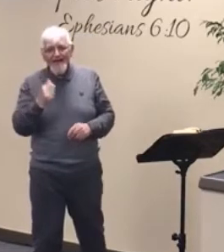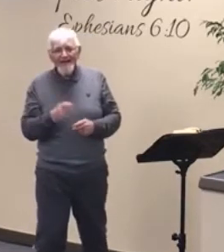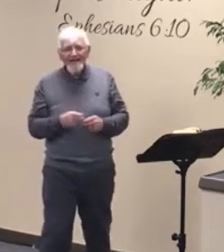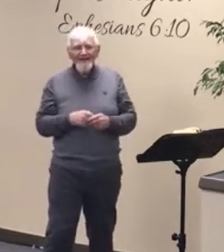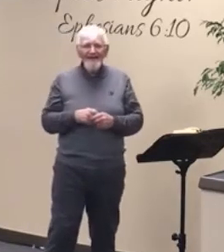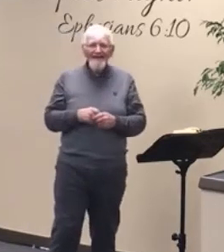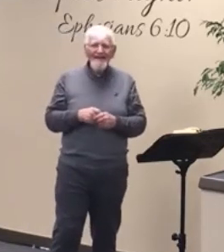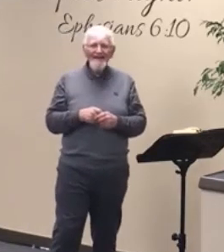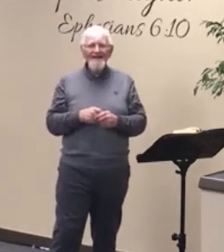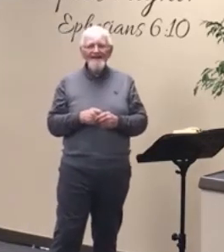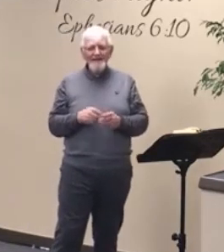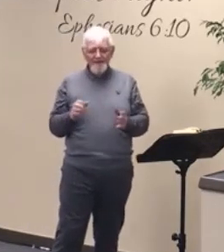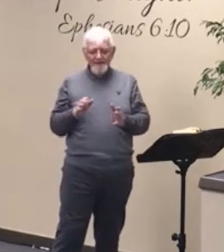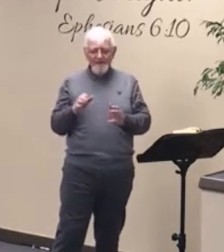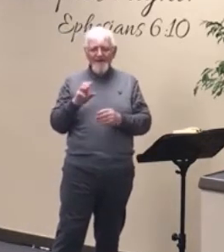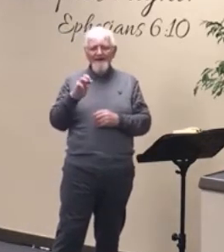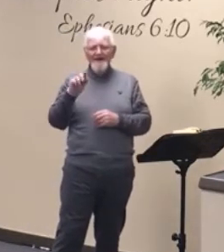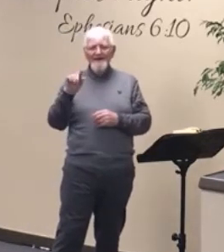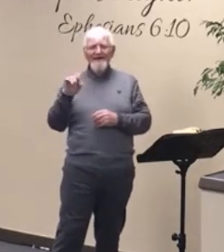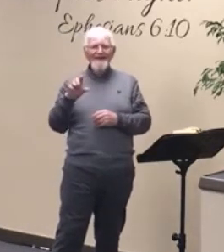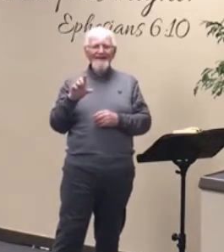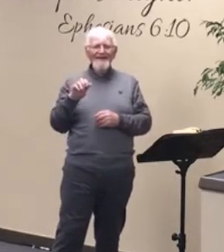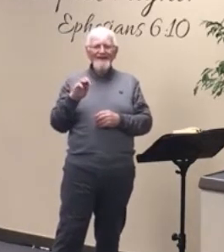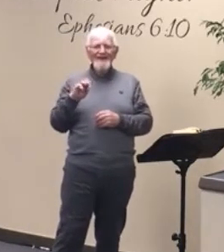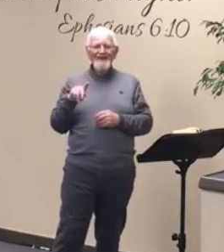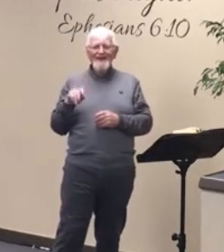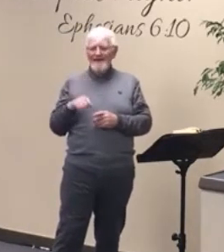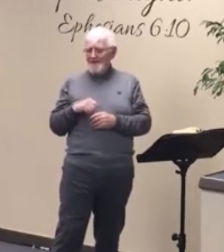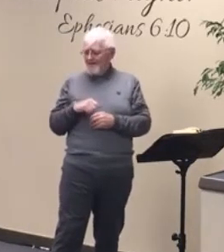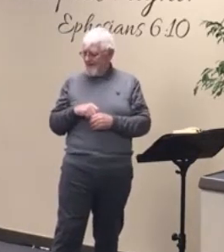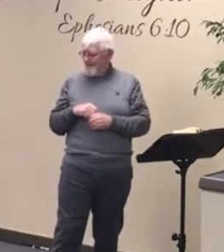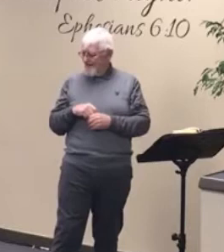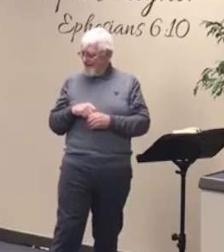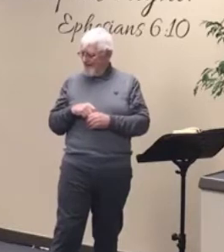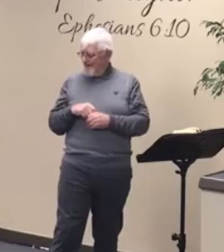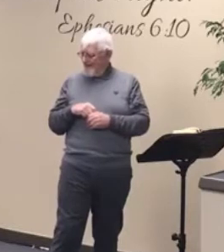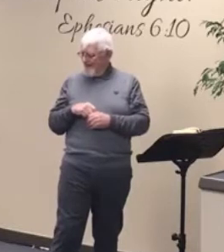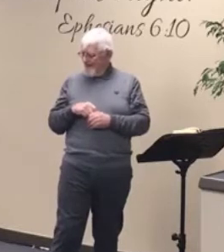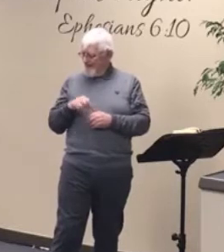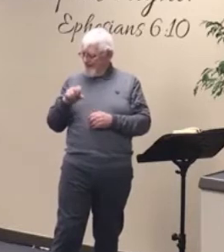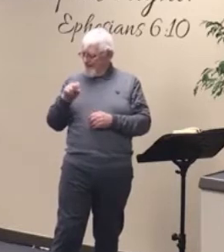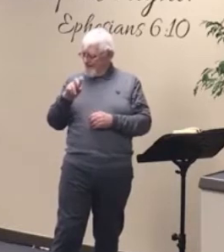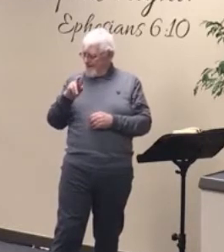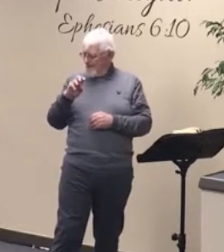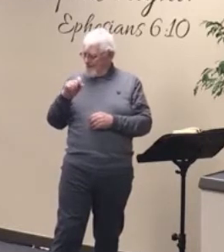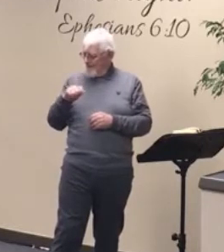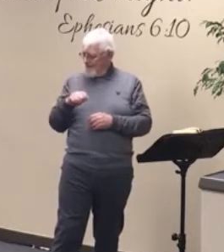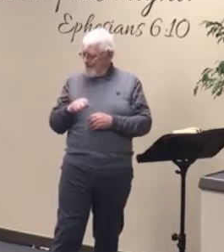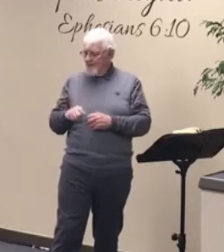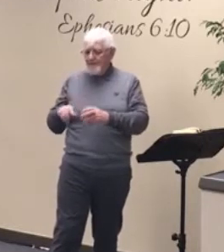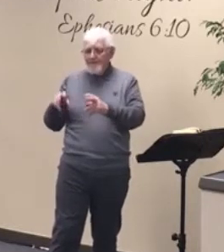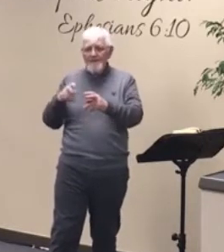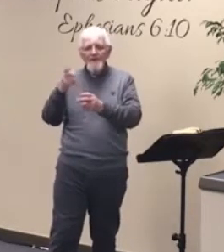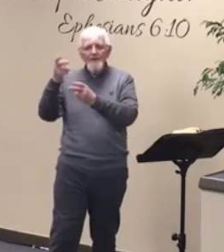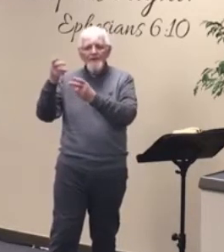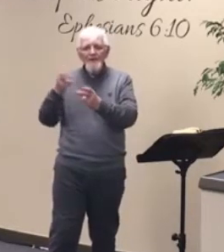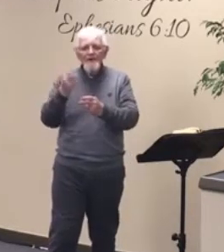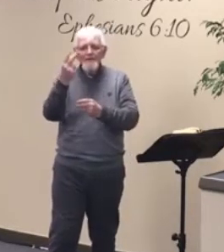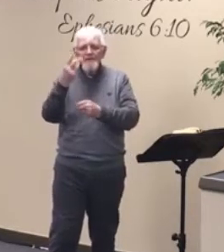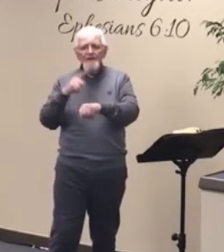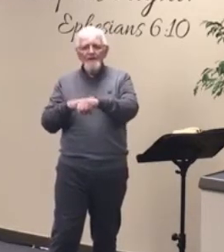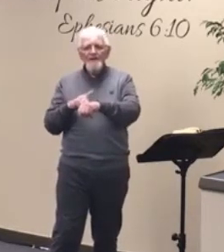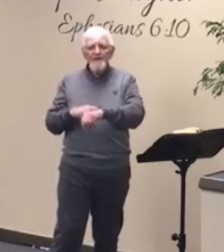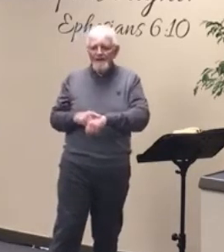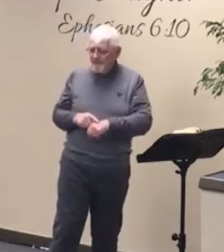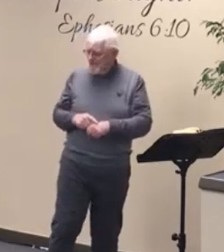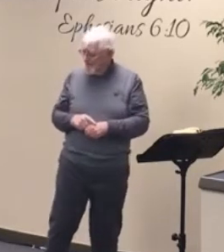sidewalk. They call it the magic carpet. It's not very magical. So the rubber sidewalk takes you up, and I skied down. I went down twice, and I was